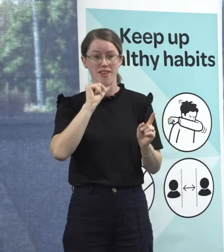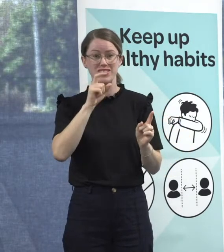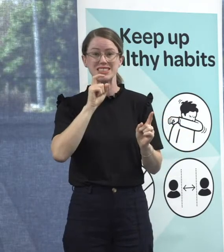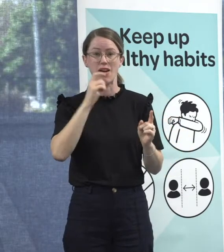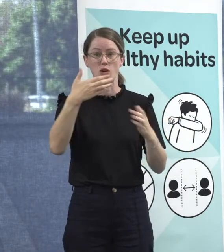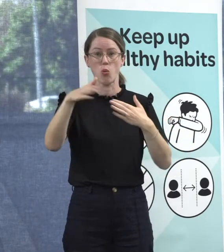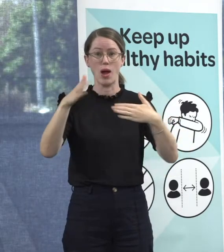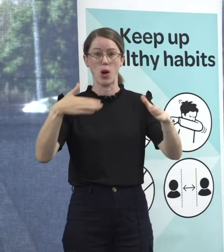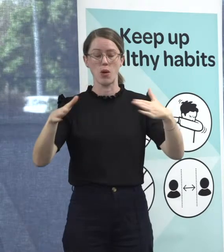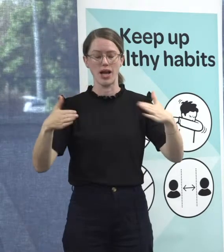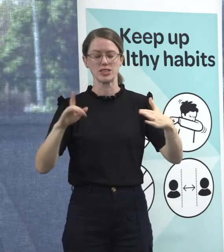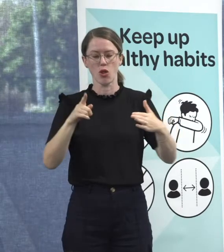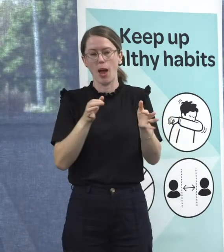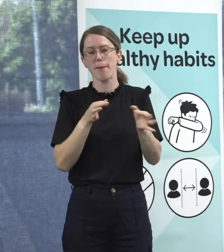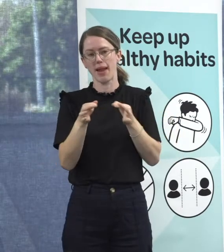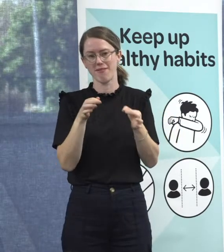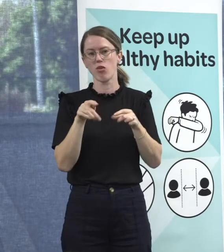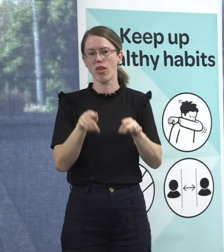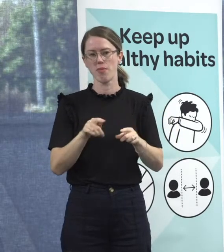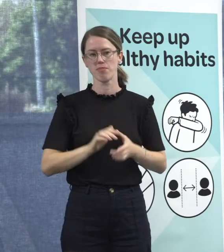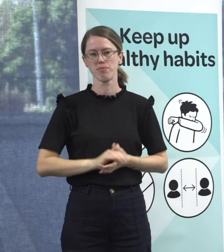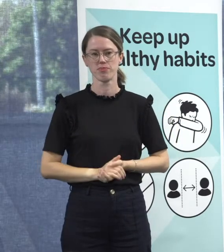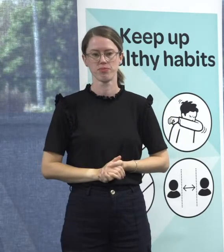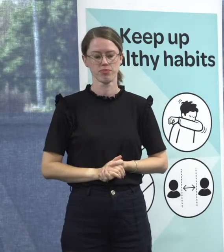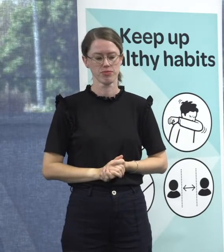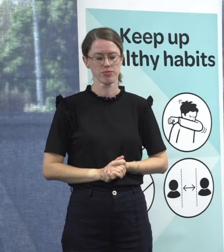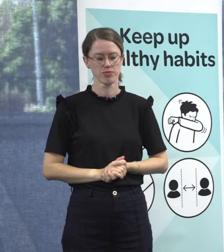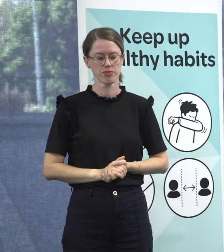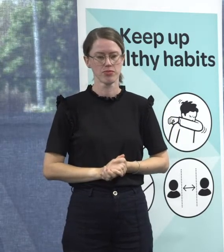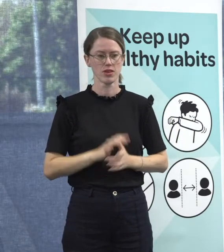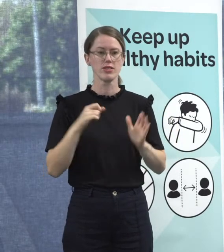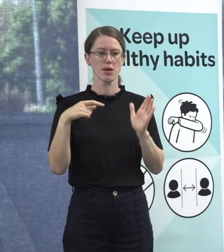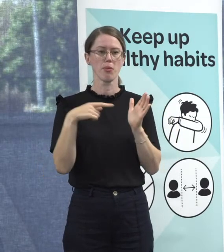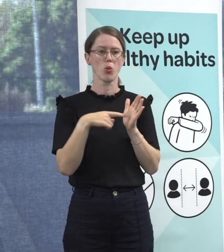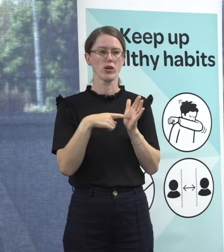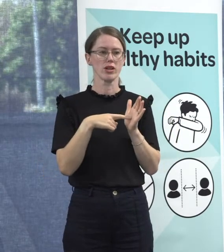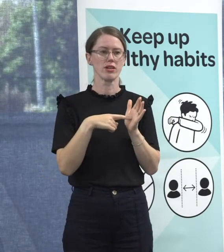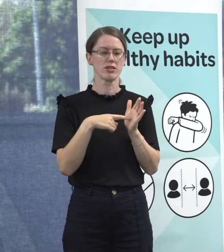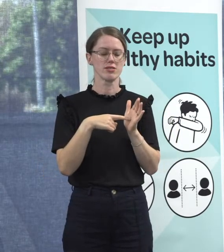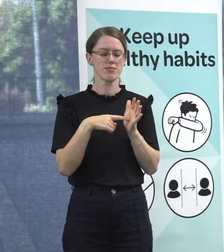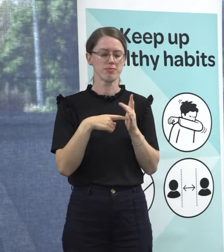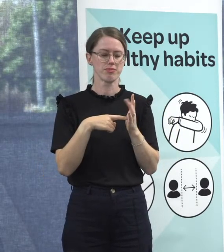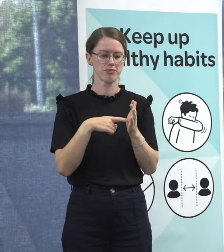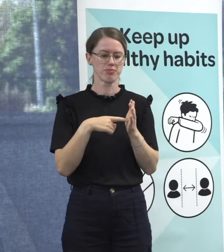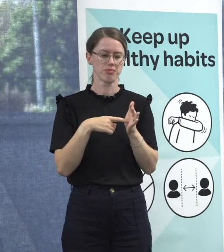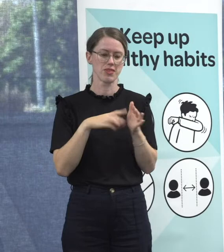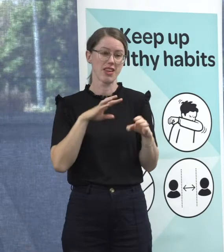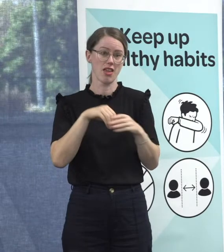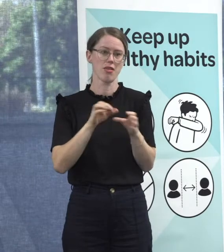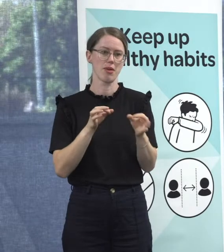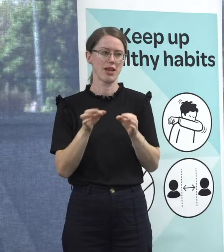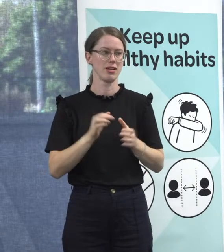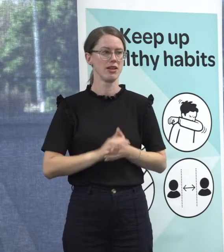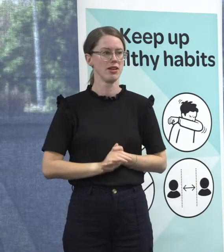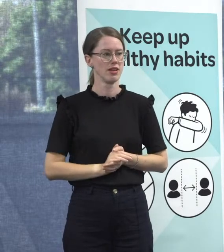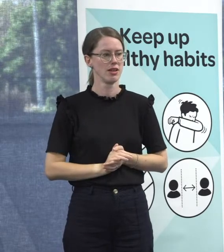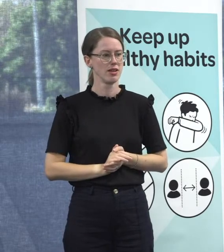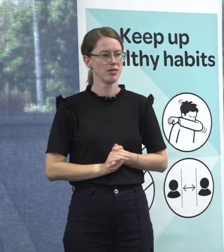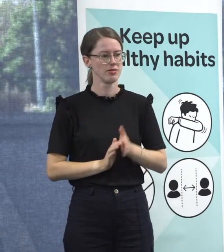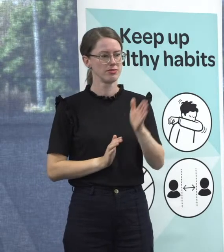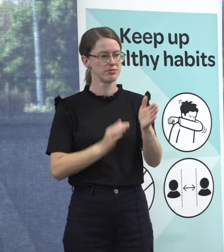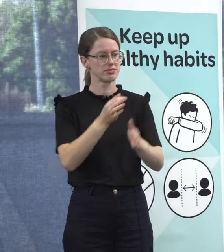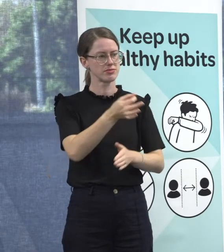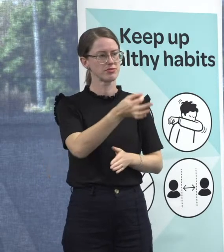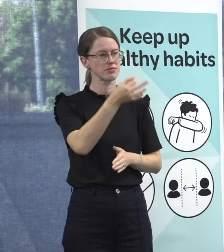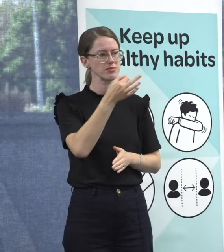care if their staff members have to stay off work as well. So that's a really fundamental part of the planning. Dr. Bloomfield, back